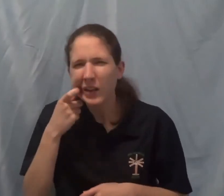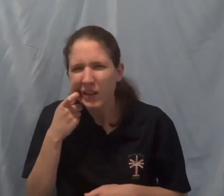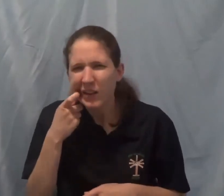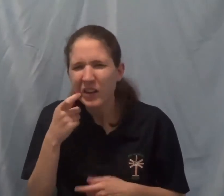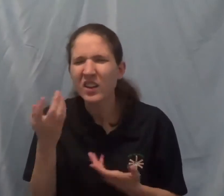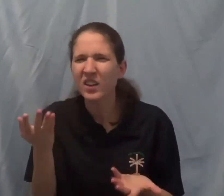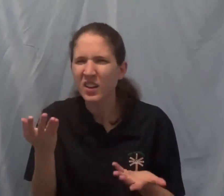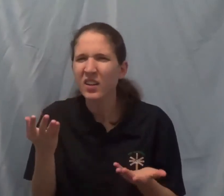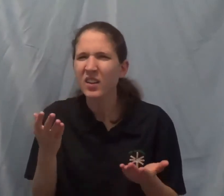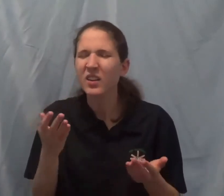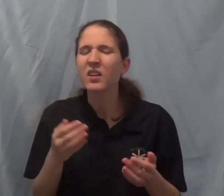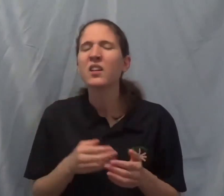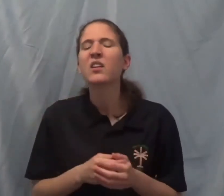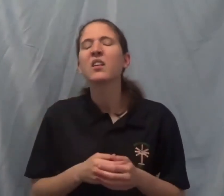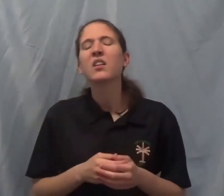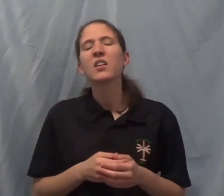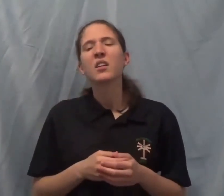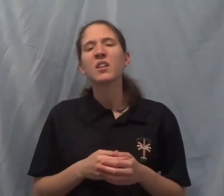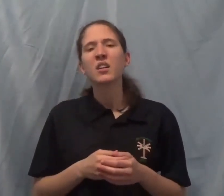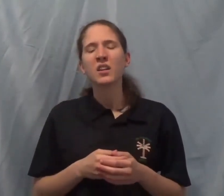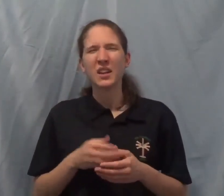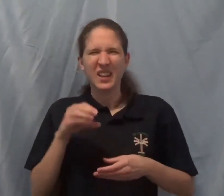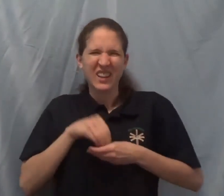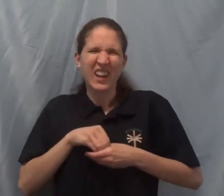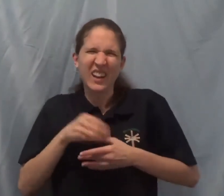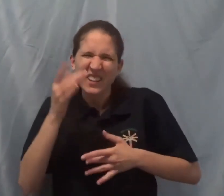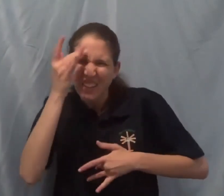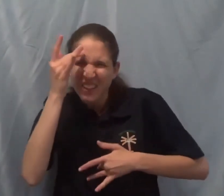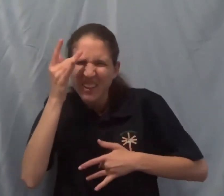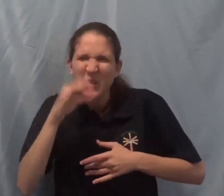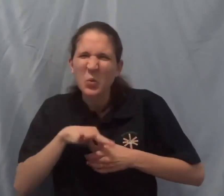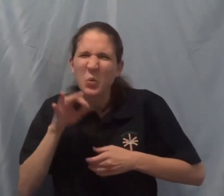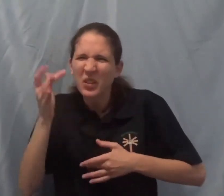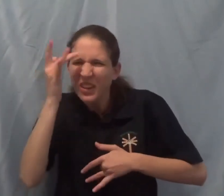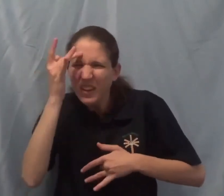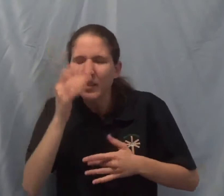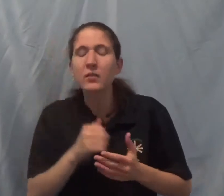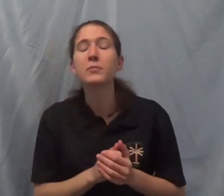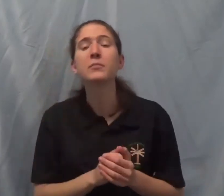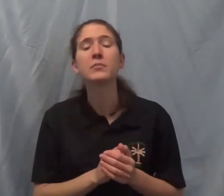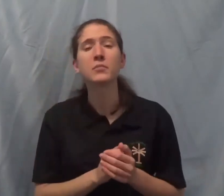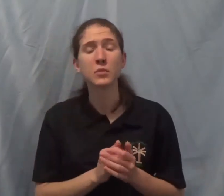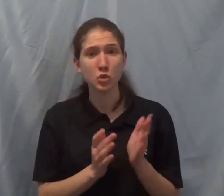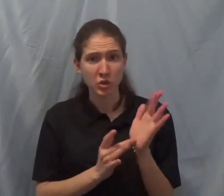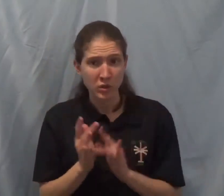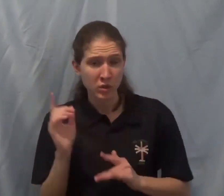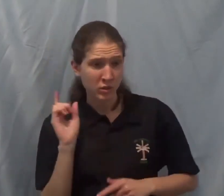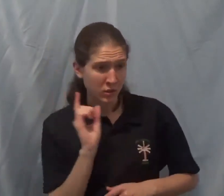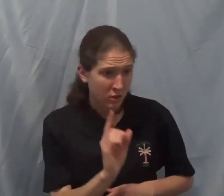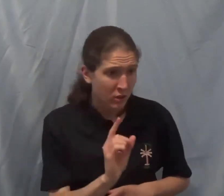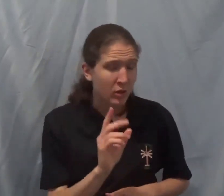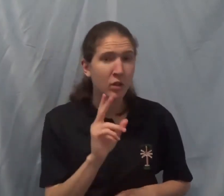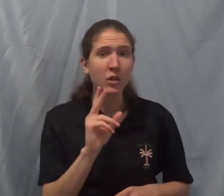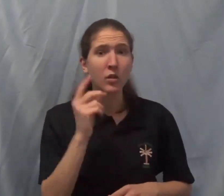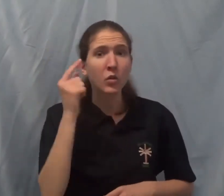never lowers a boom. Not that he says that a sin is a virtue or a sickness is a sign of hell. He's come